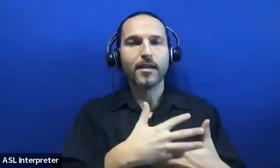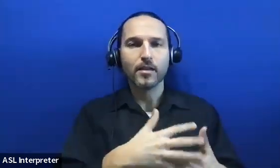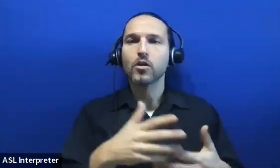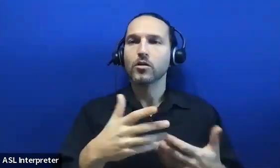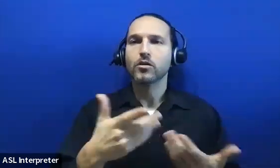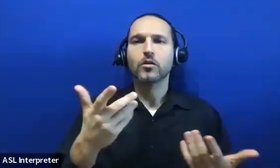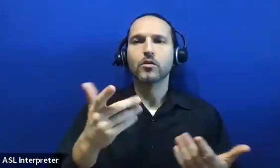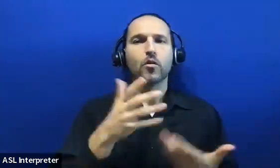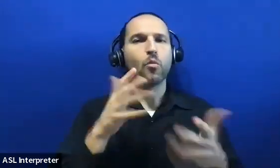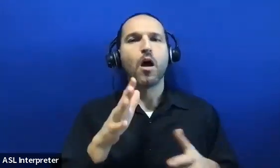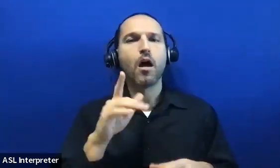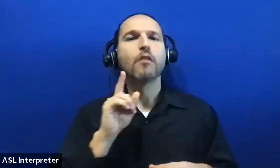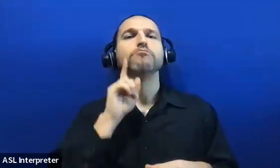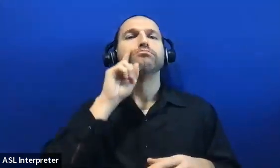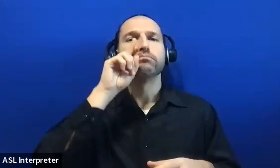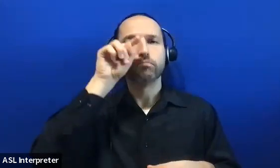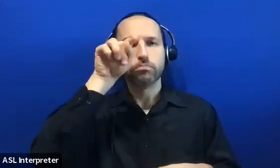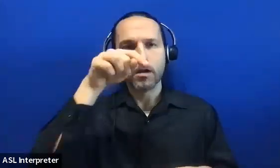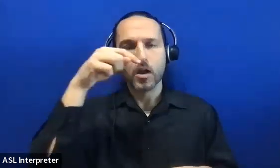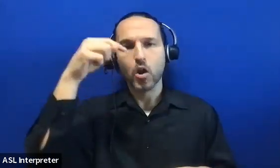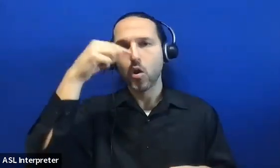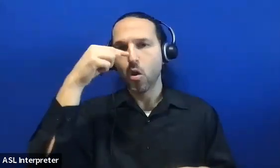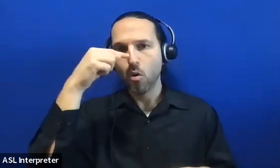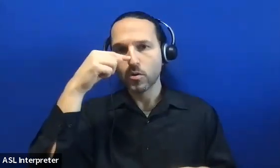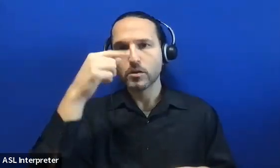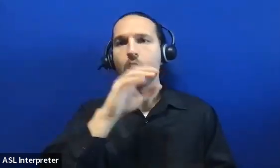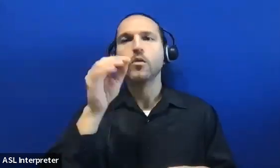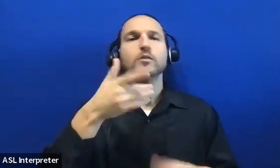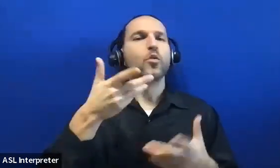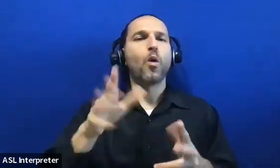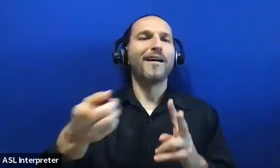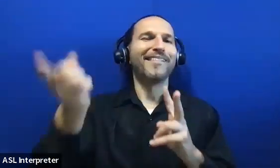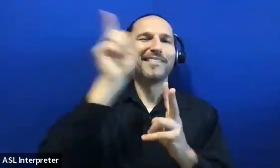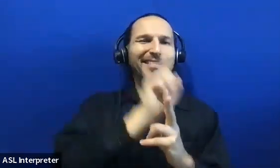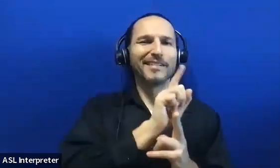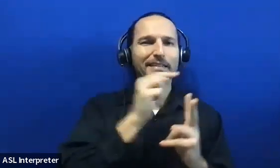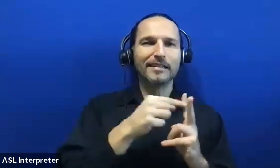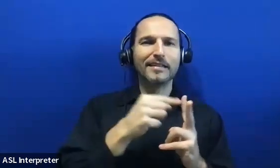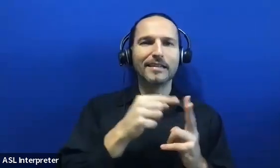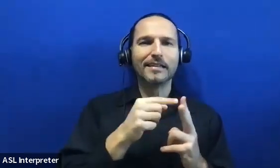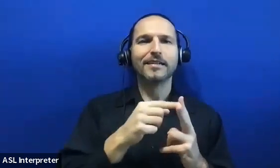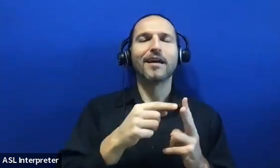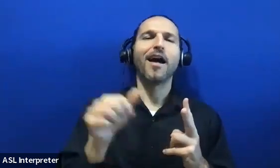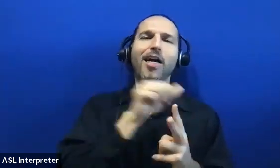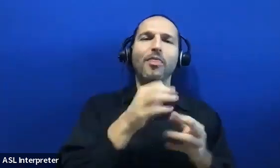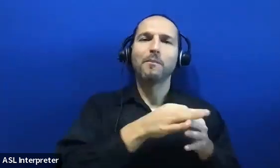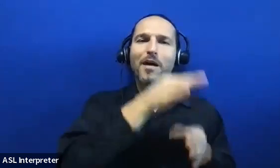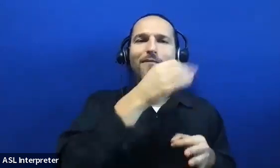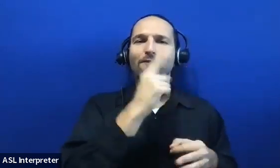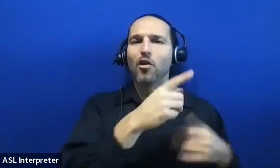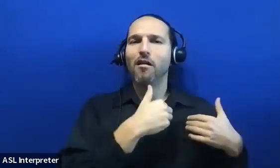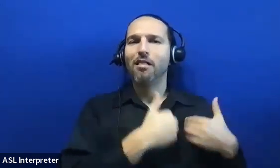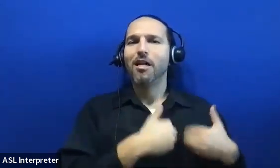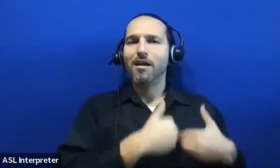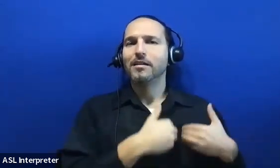our nose. We also don't want food going down our windpipe because we need that to breathe. The job of the